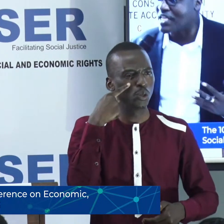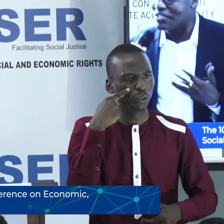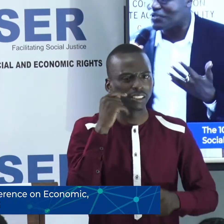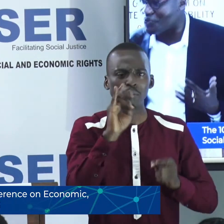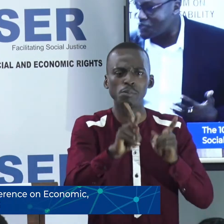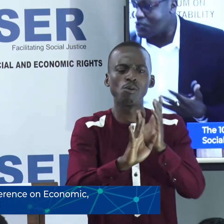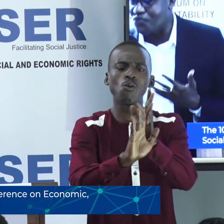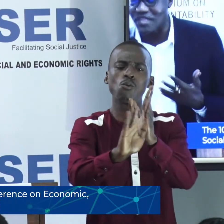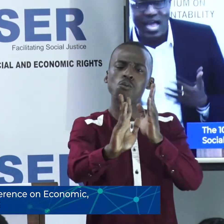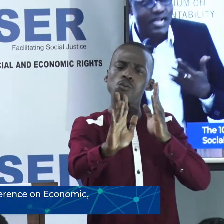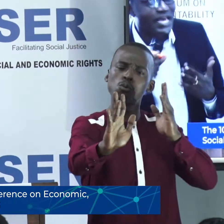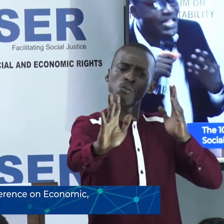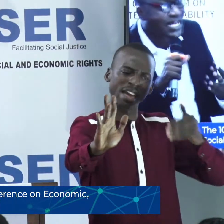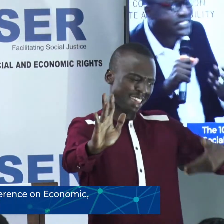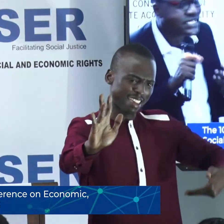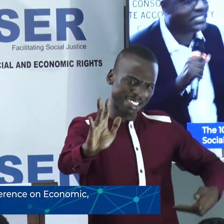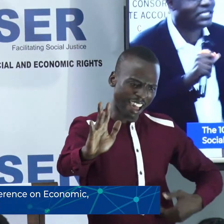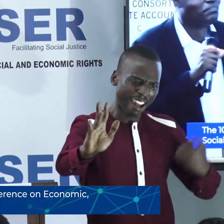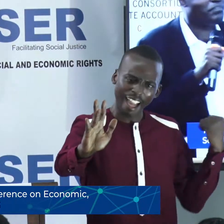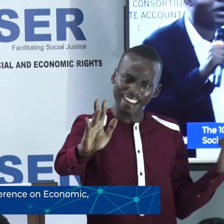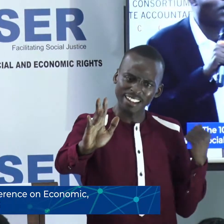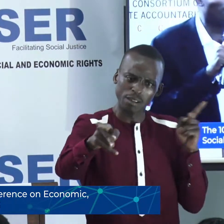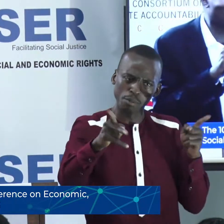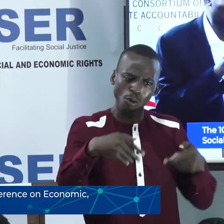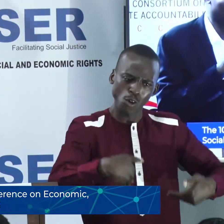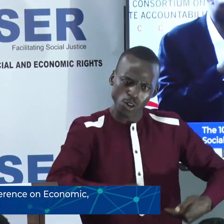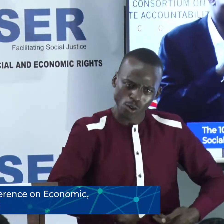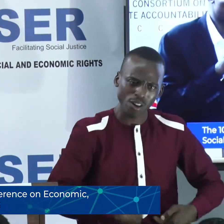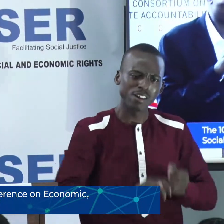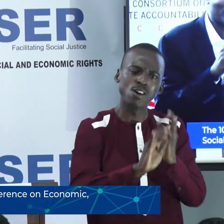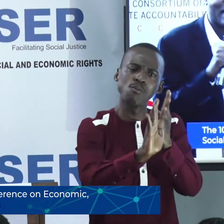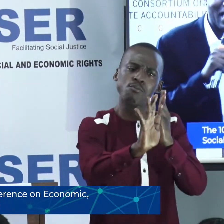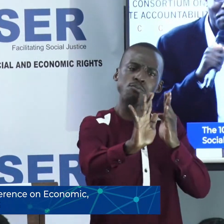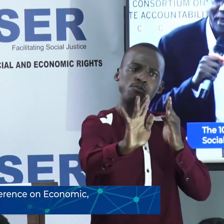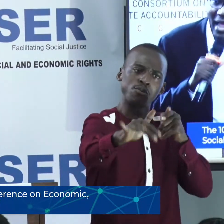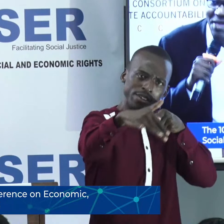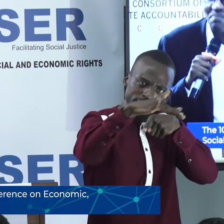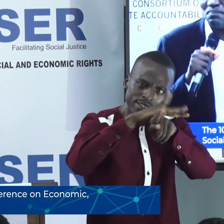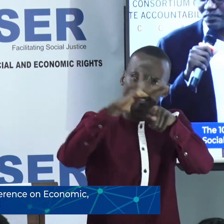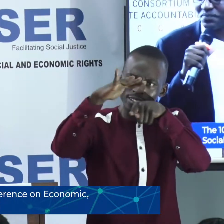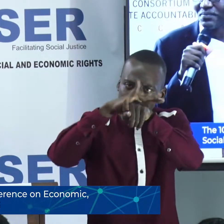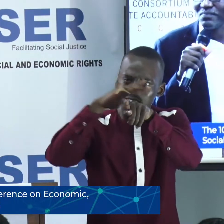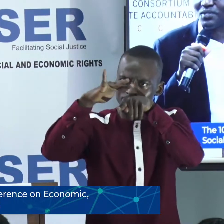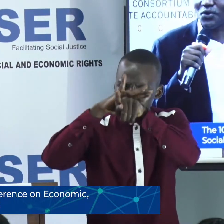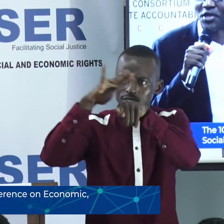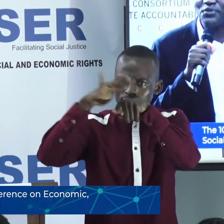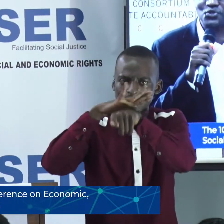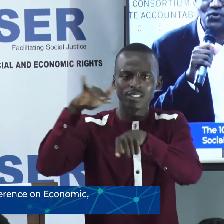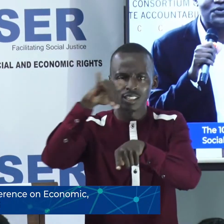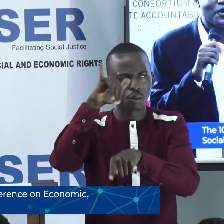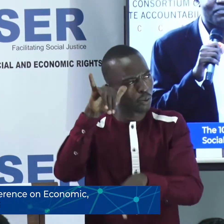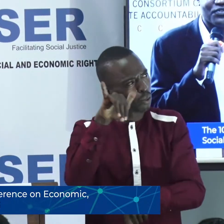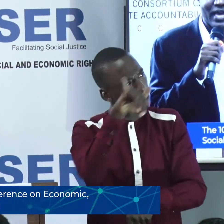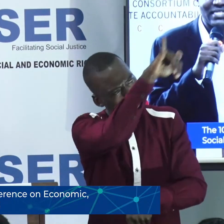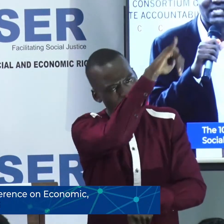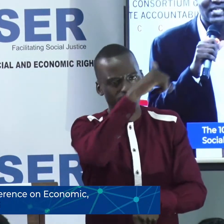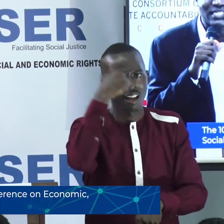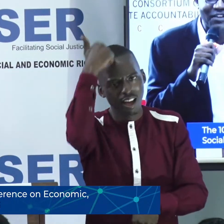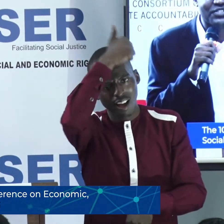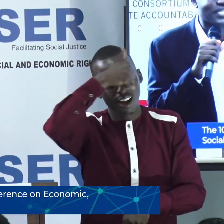queues and queues of young, energetic people, our youth, people in their prime, going to